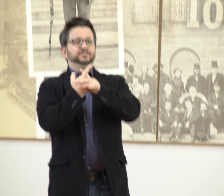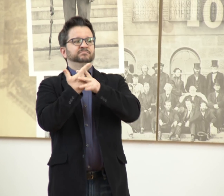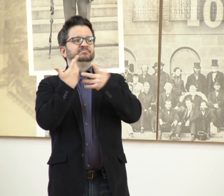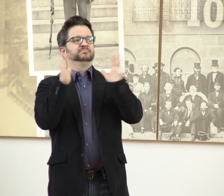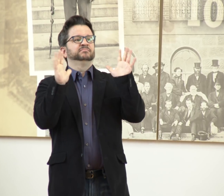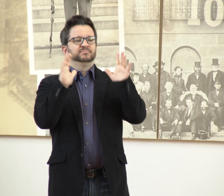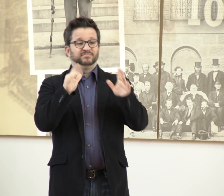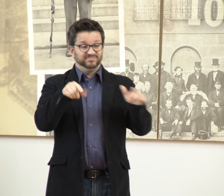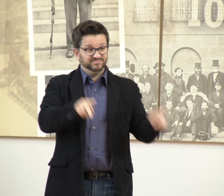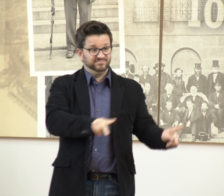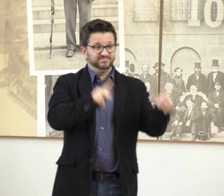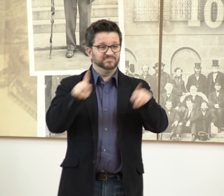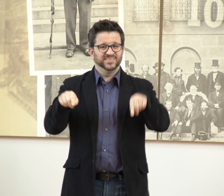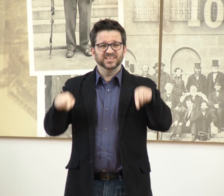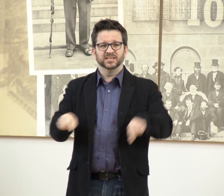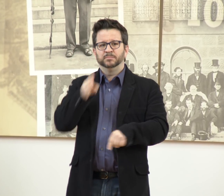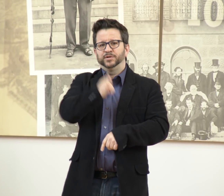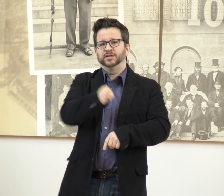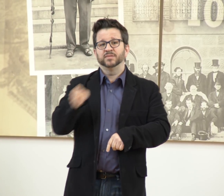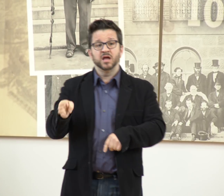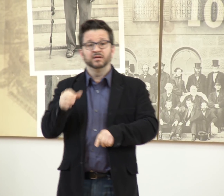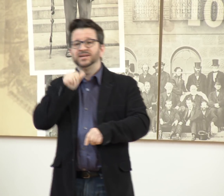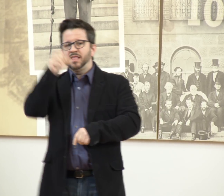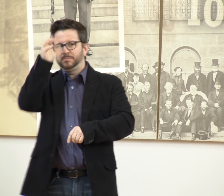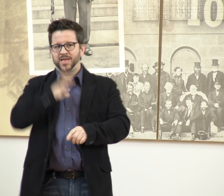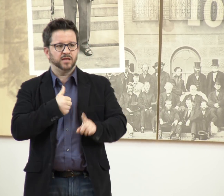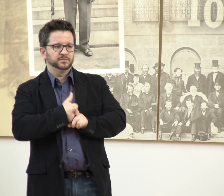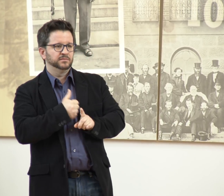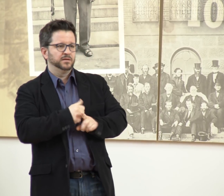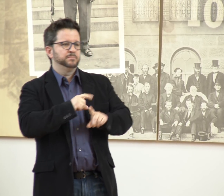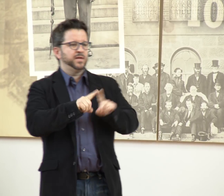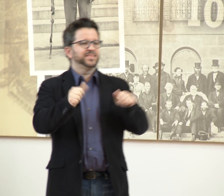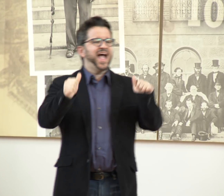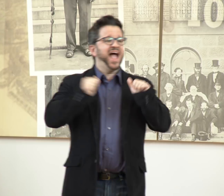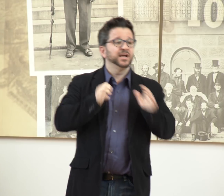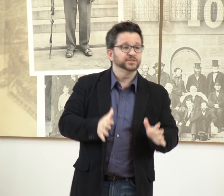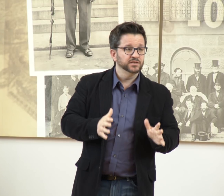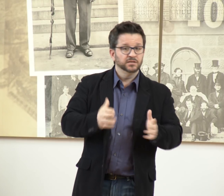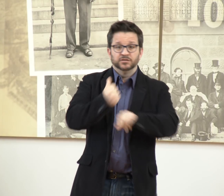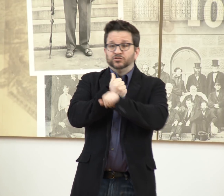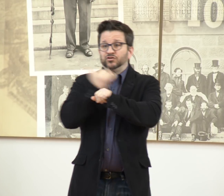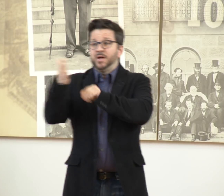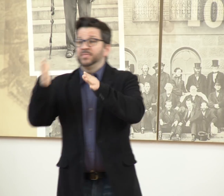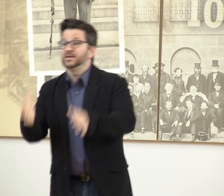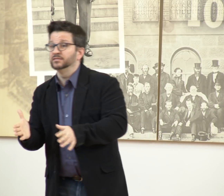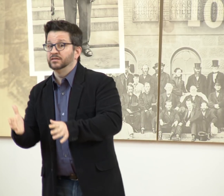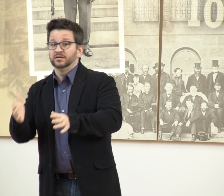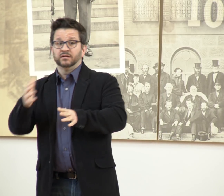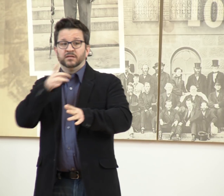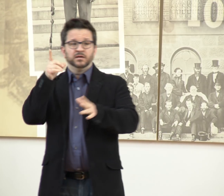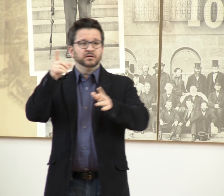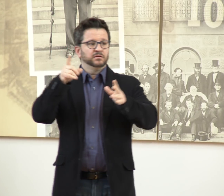sea and appeared fully made. Reminds me of Bernard Bragg, not just the